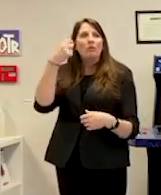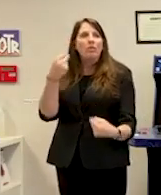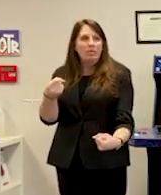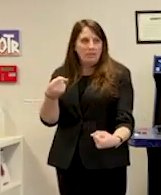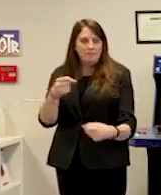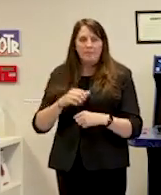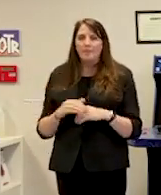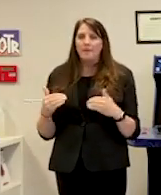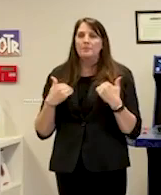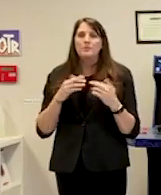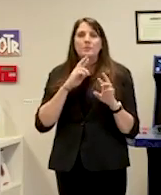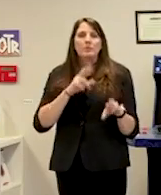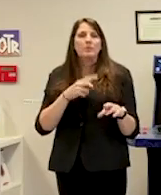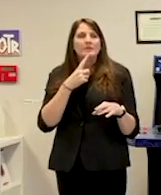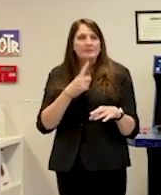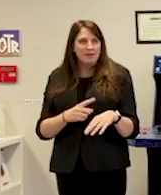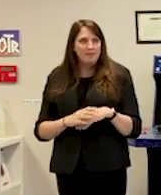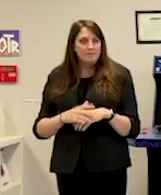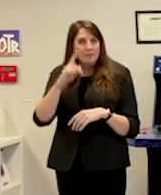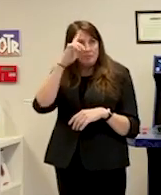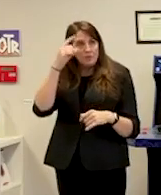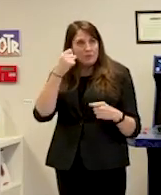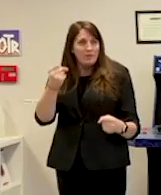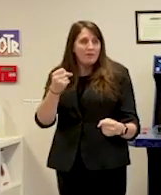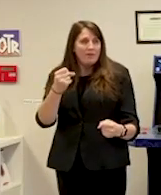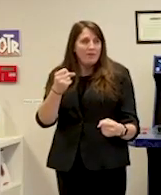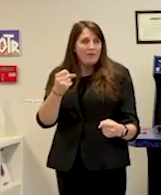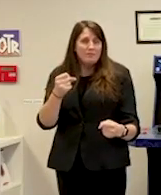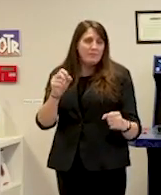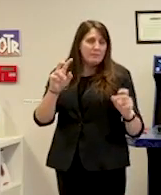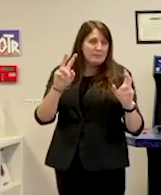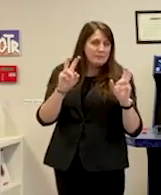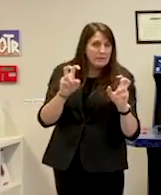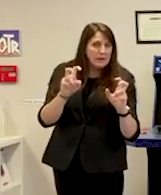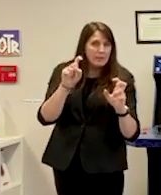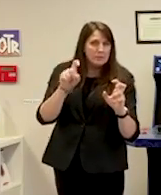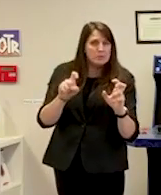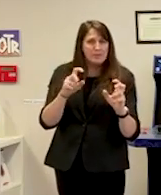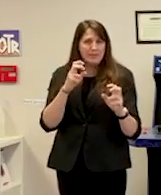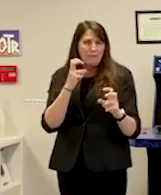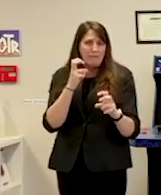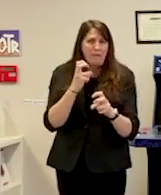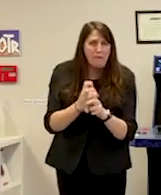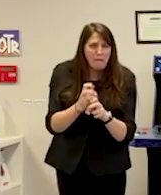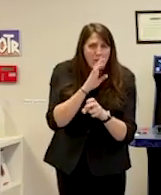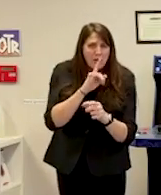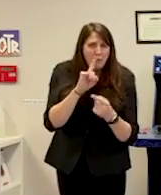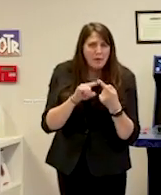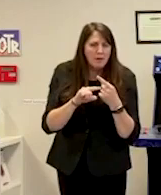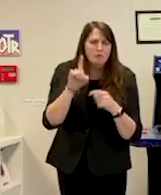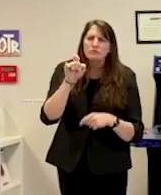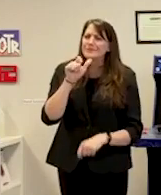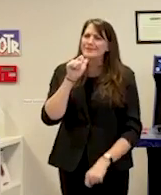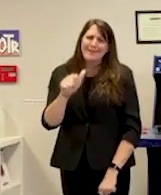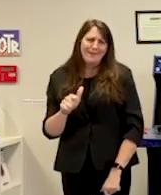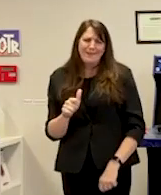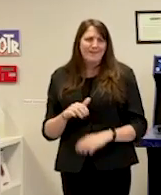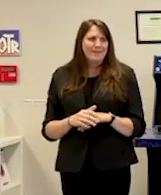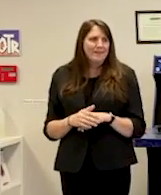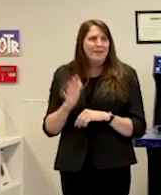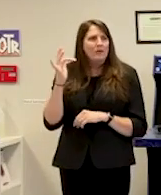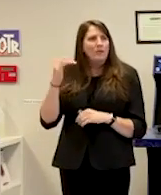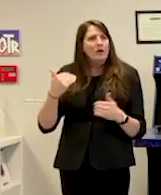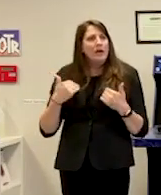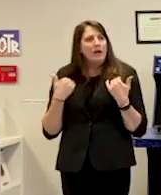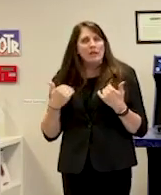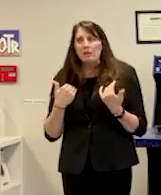youth report said, mental health should not be a topic that's too hard to talk about so that youth don't know